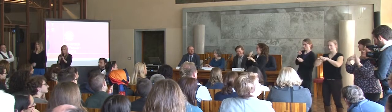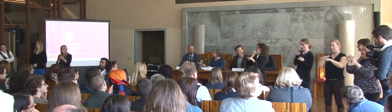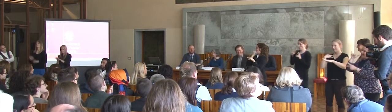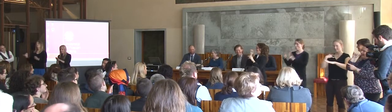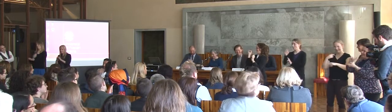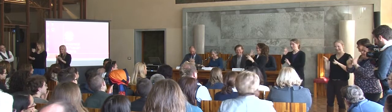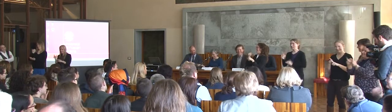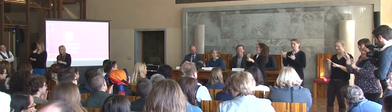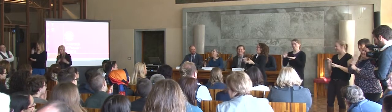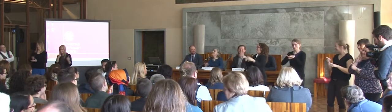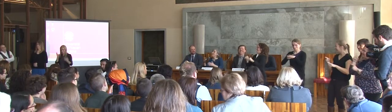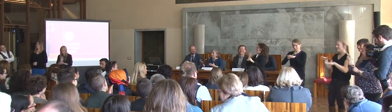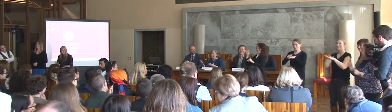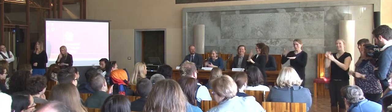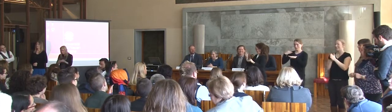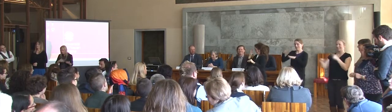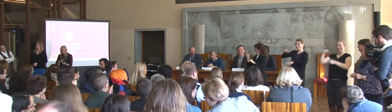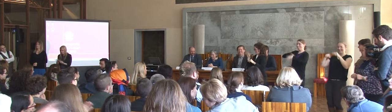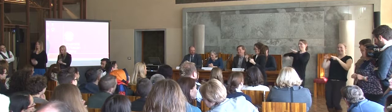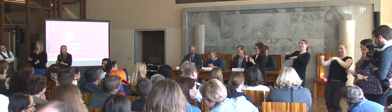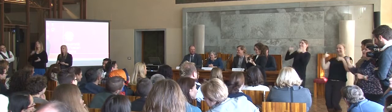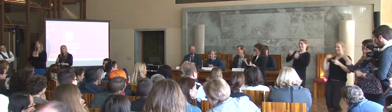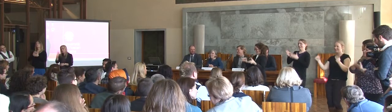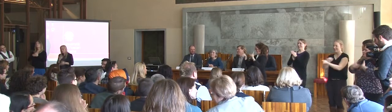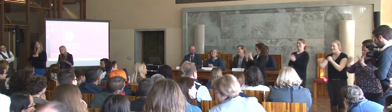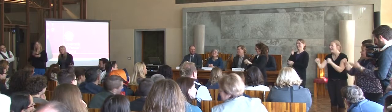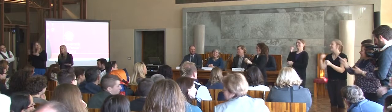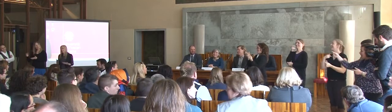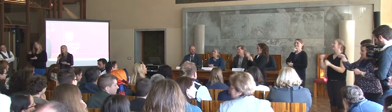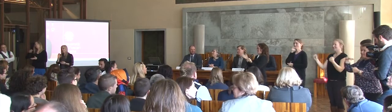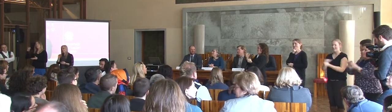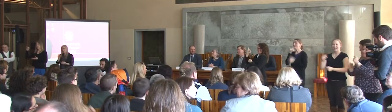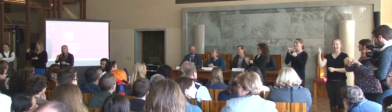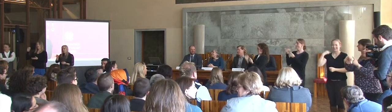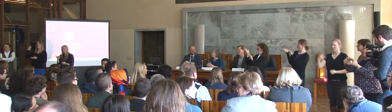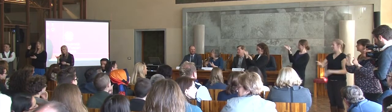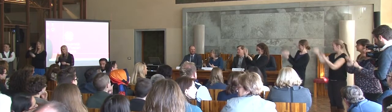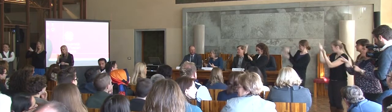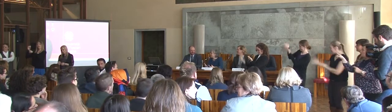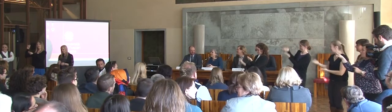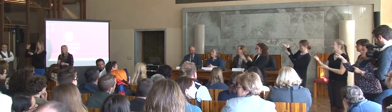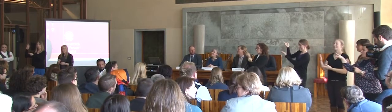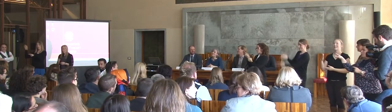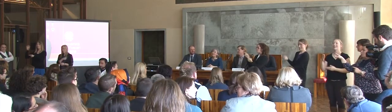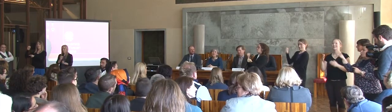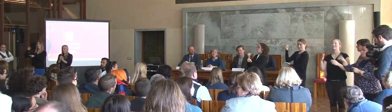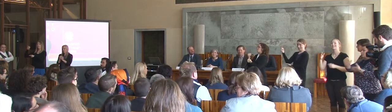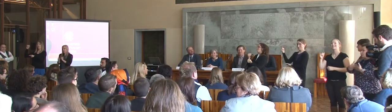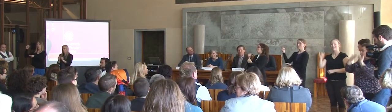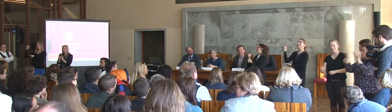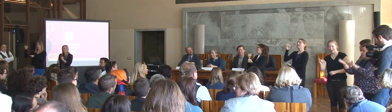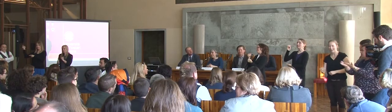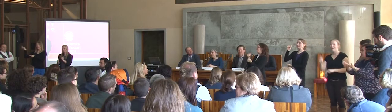again. So I'm introducing Pier Alessandro Samueli, who is the representative